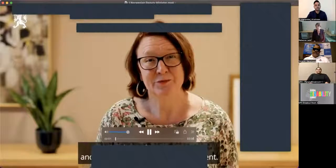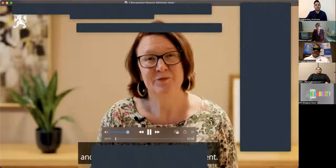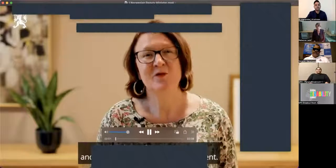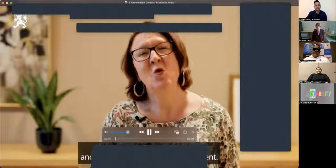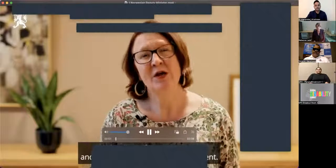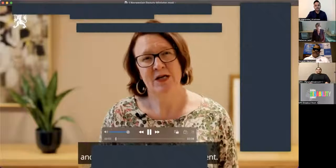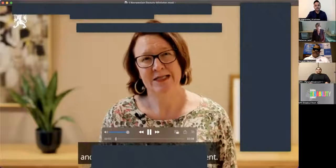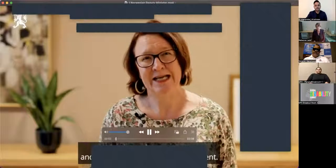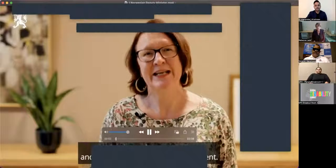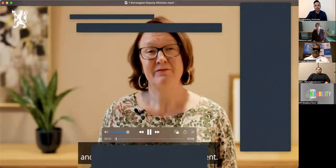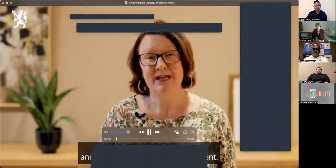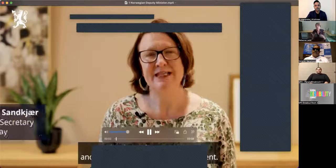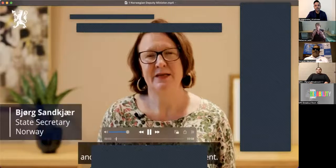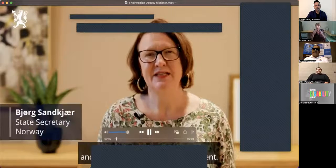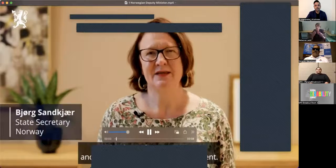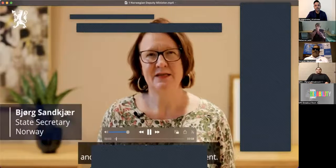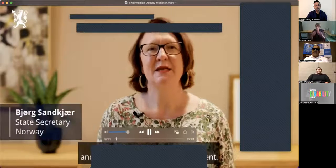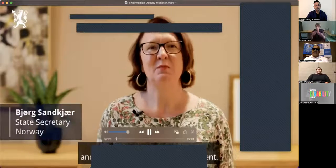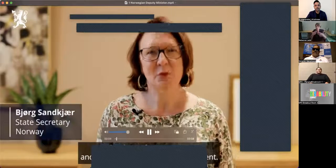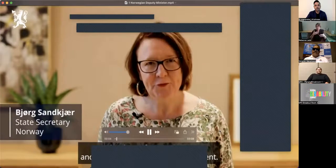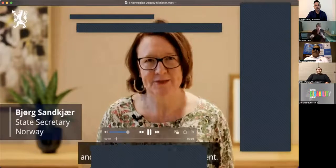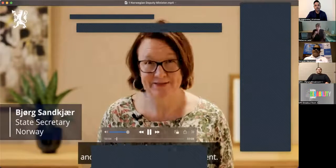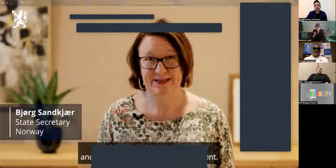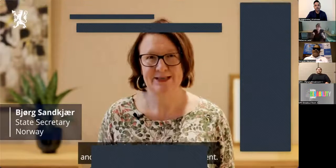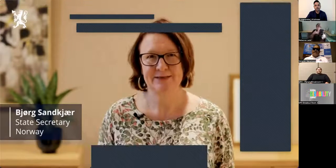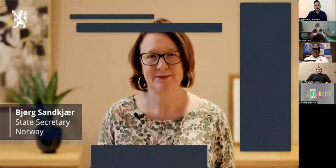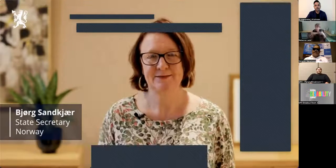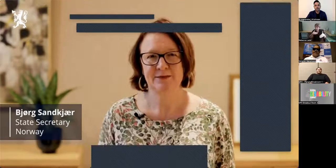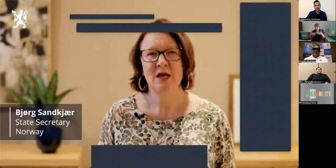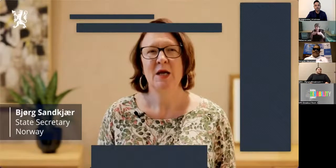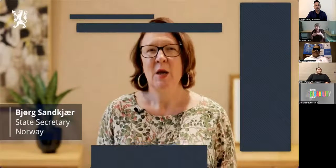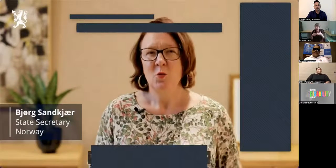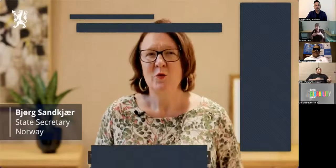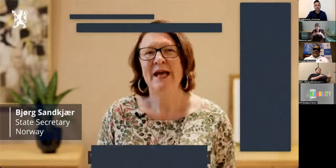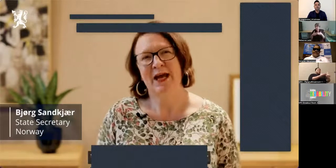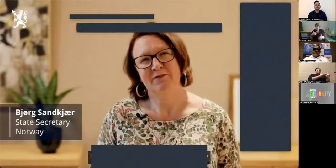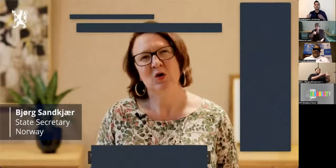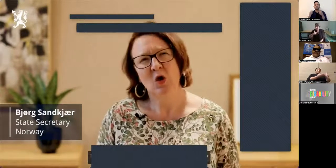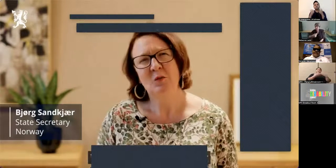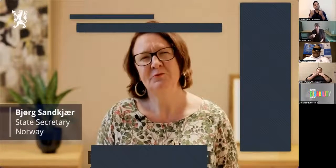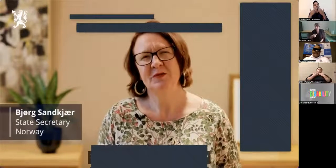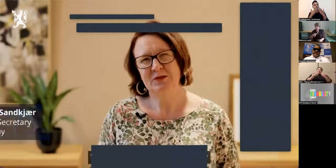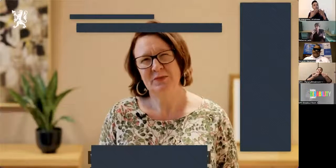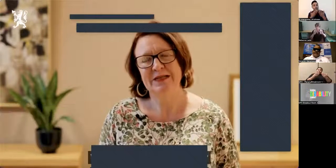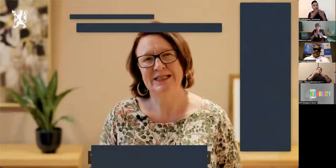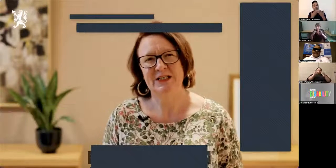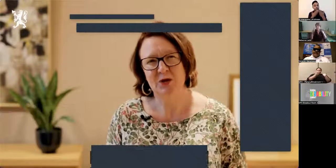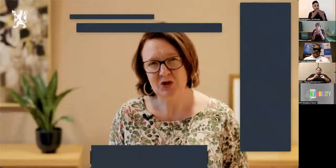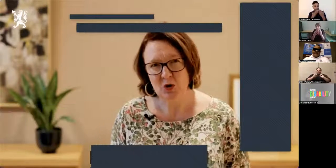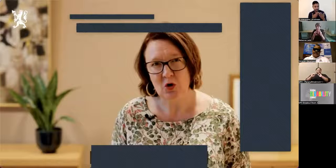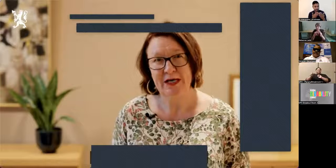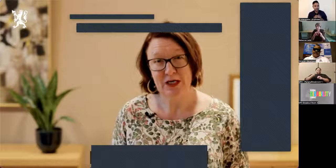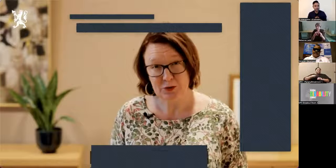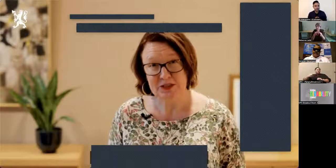Thank you for organizing and inviting me to this important event. We have a common responsibility